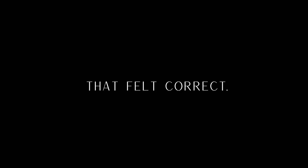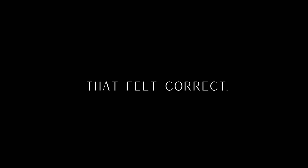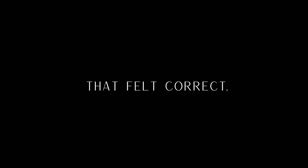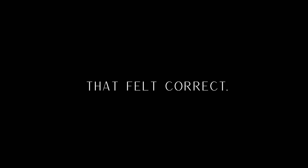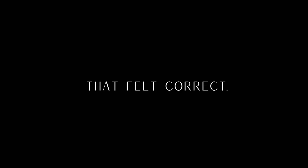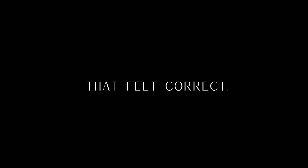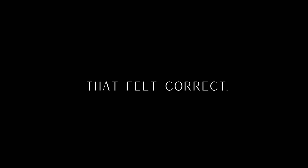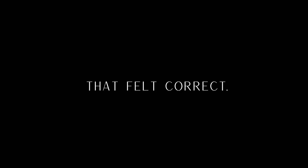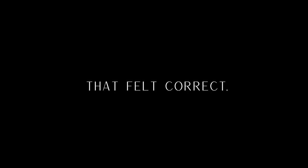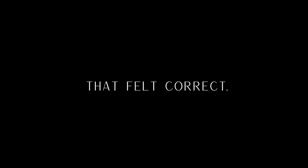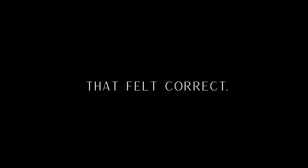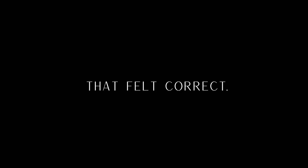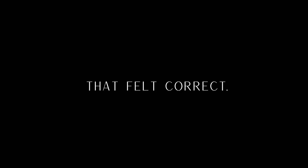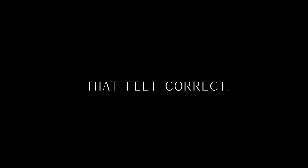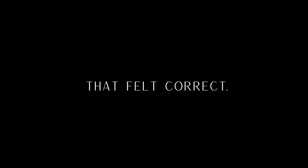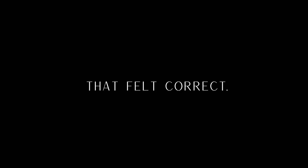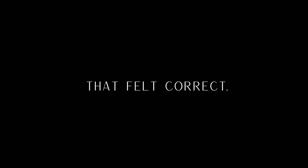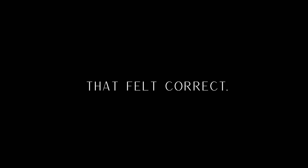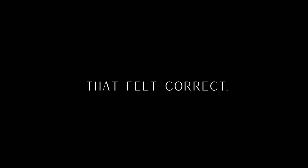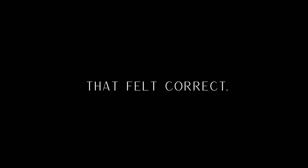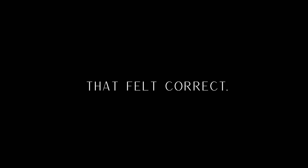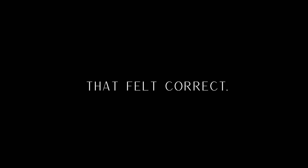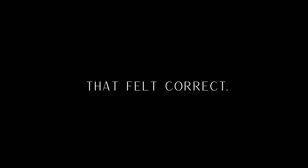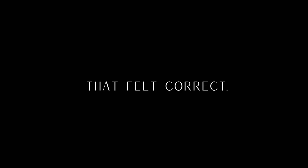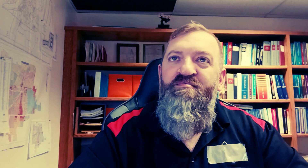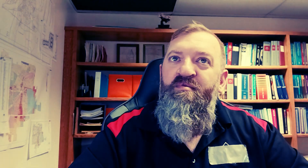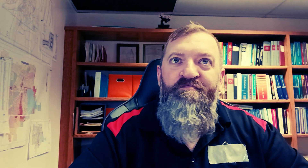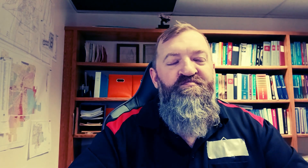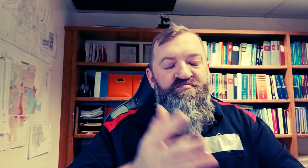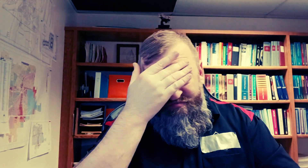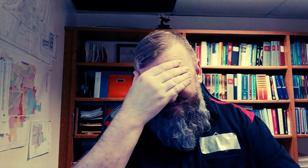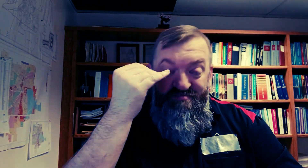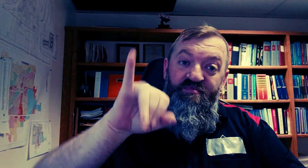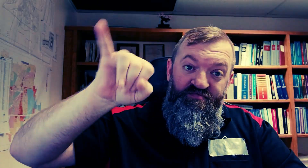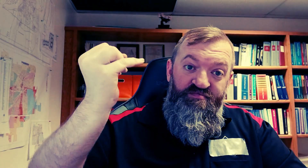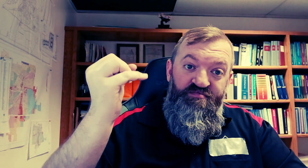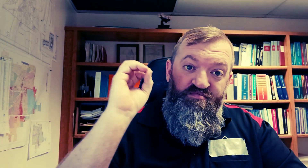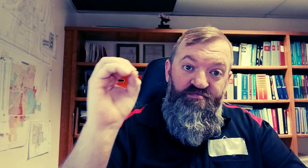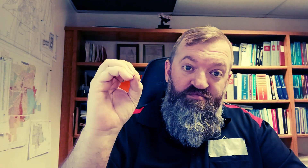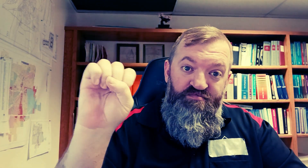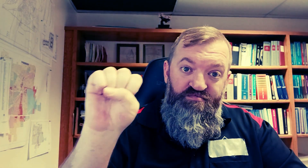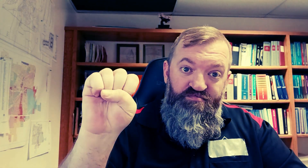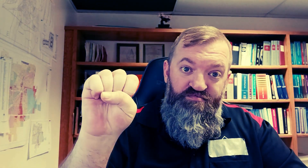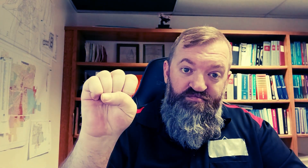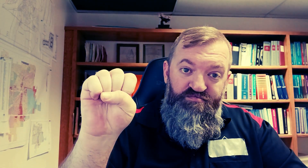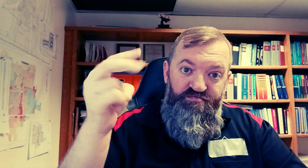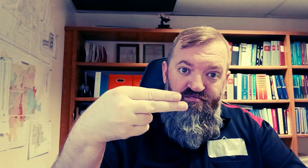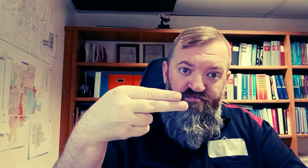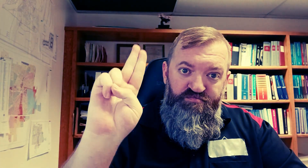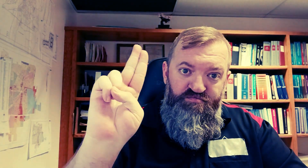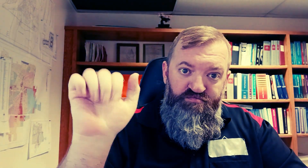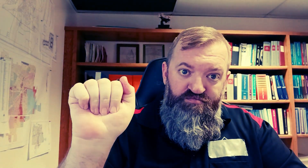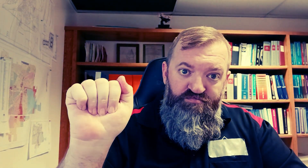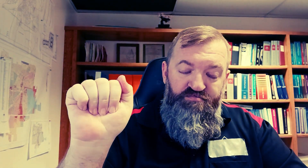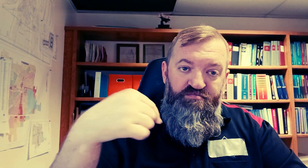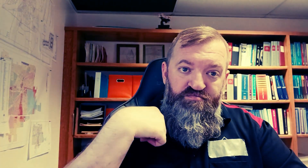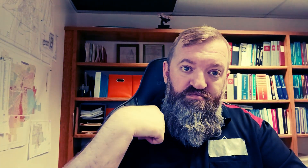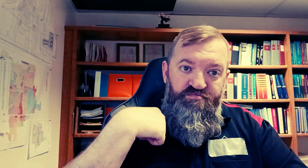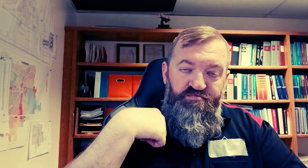But certain letters in the first resource were shown from mine. I did not know that. The second